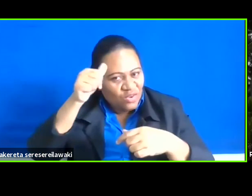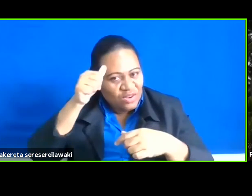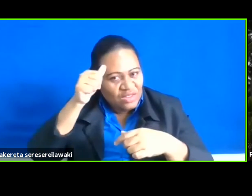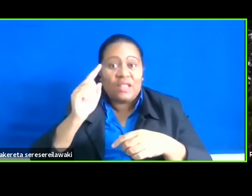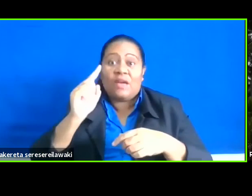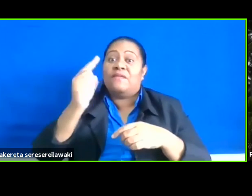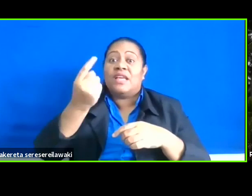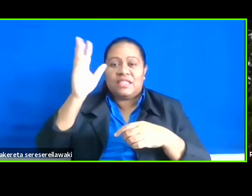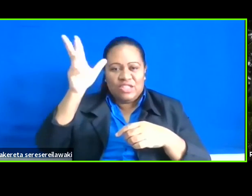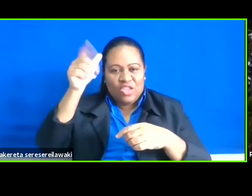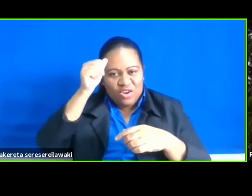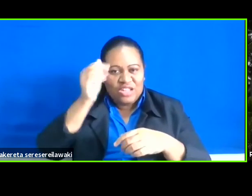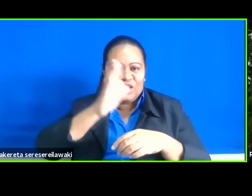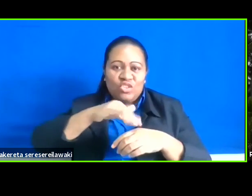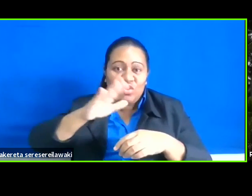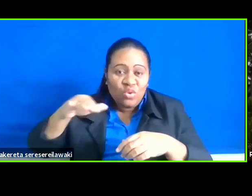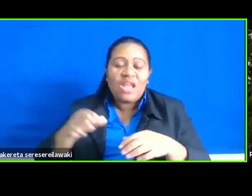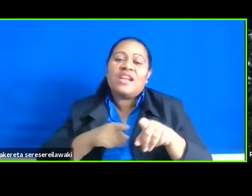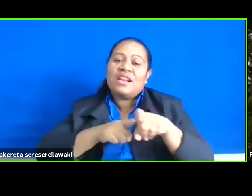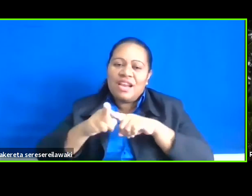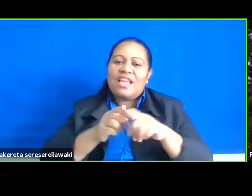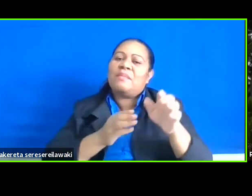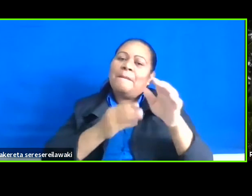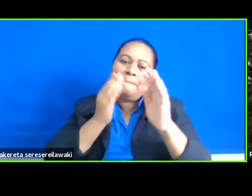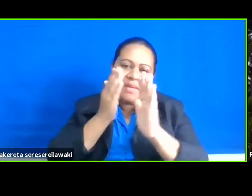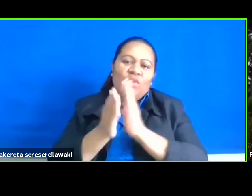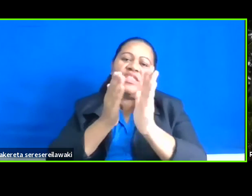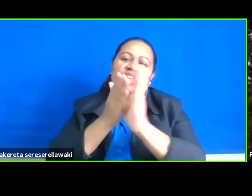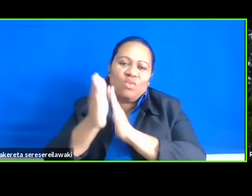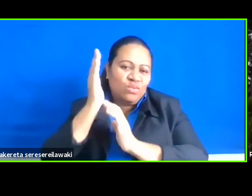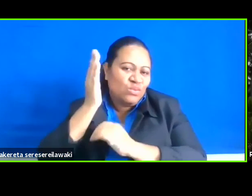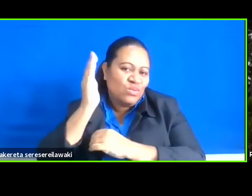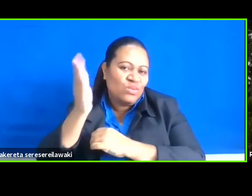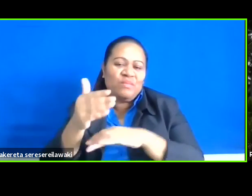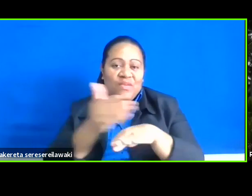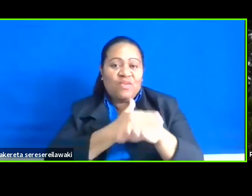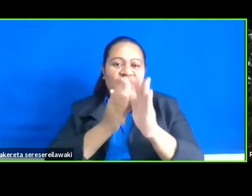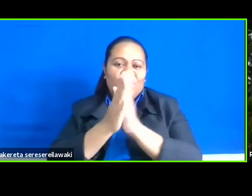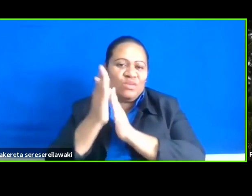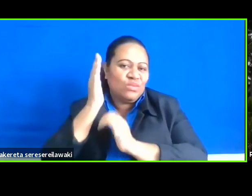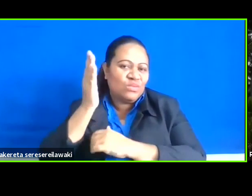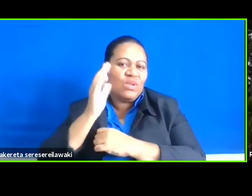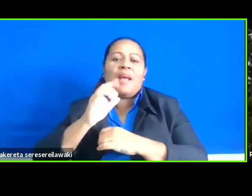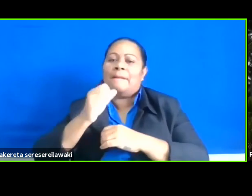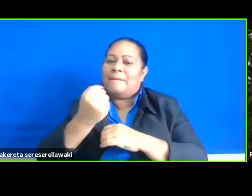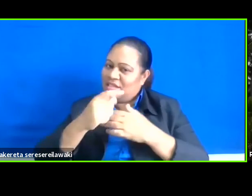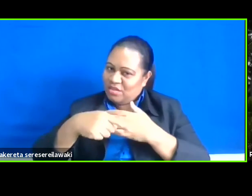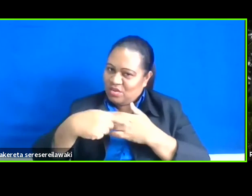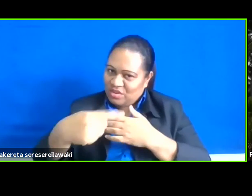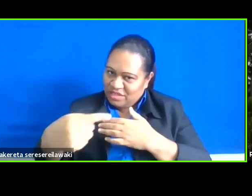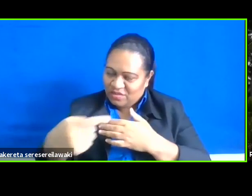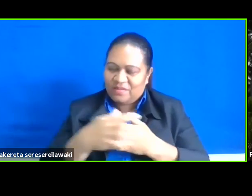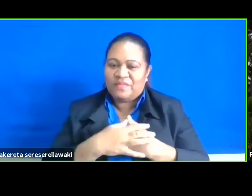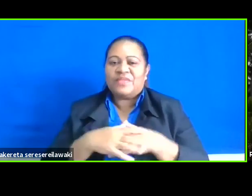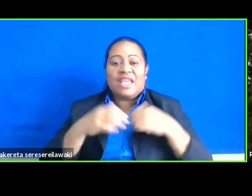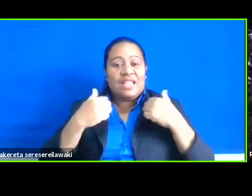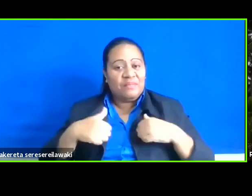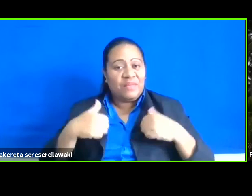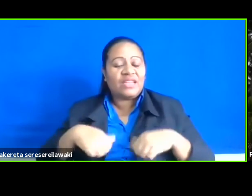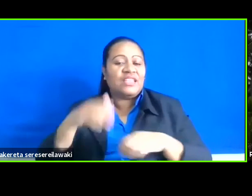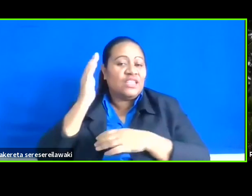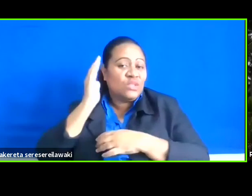learn to ensure their survival before they enter school it must continue to be nurtured and practiced in schools